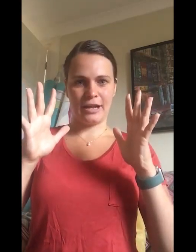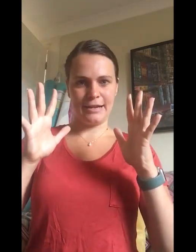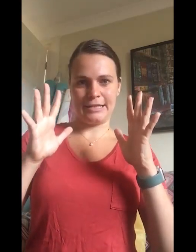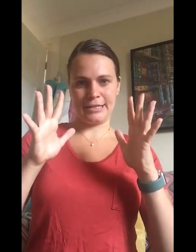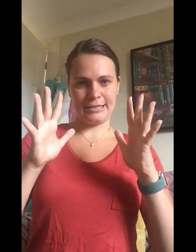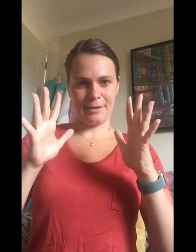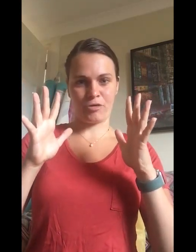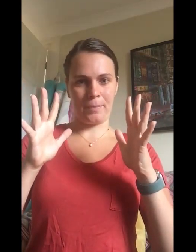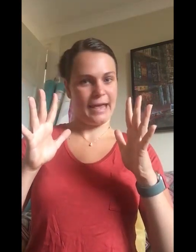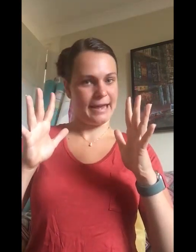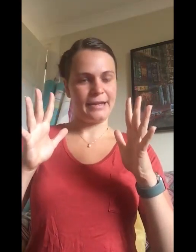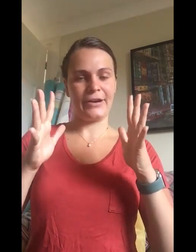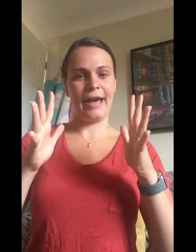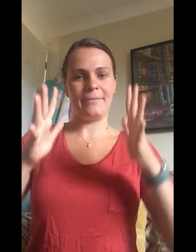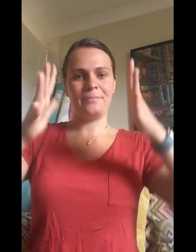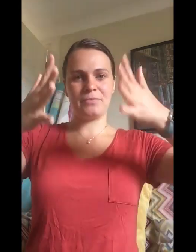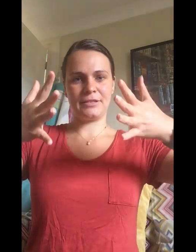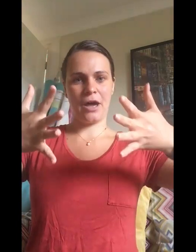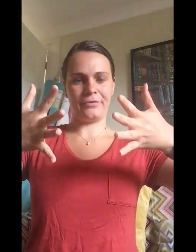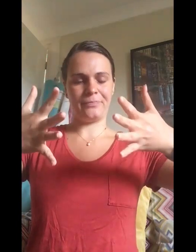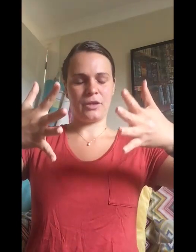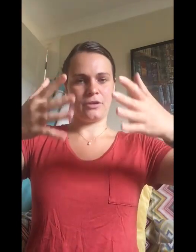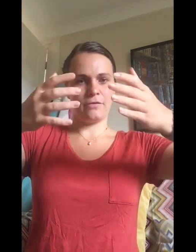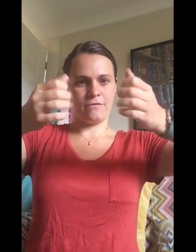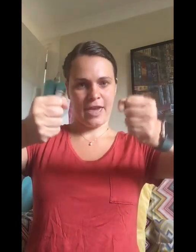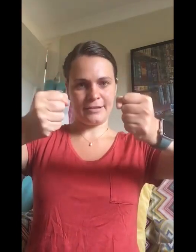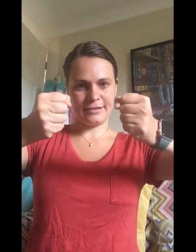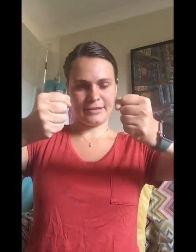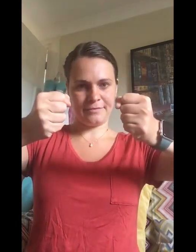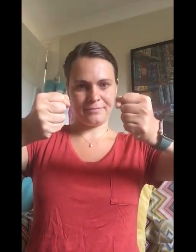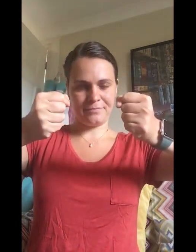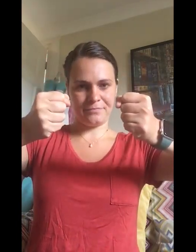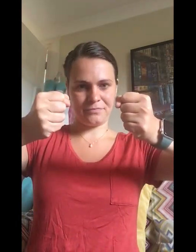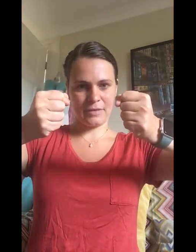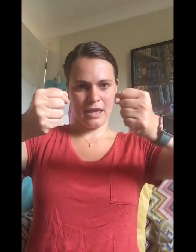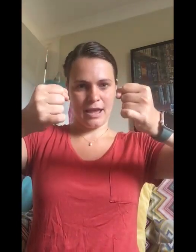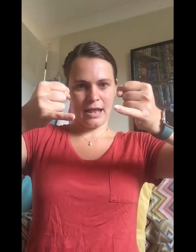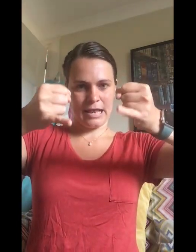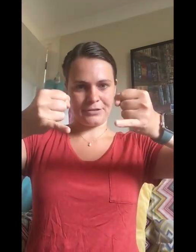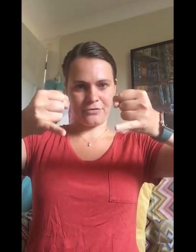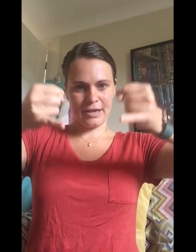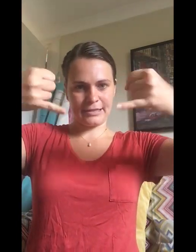slowly so you can see properly. Okay, so fists. Little fingers